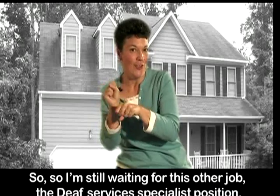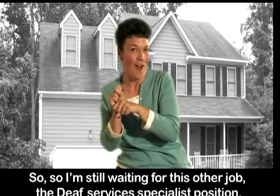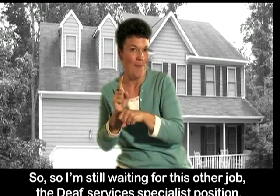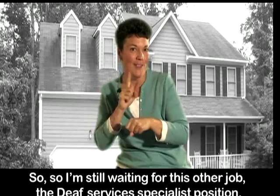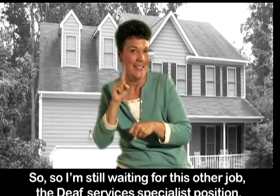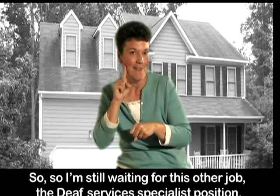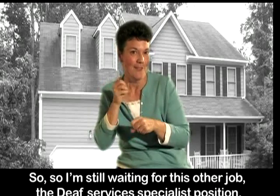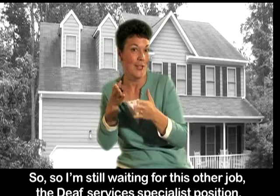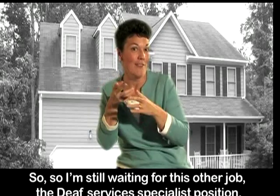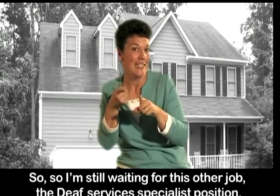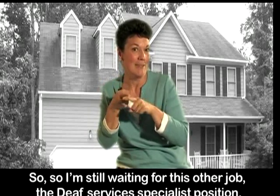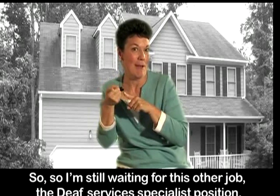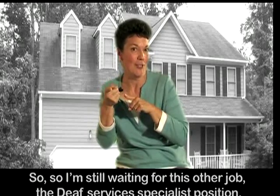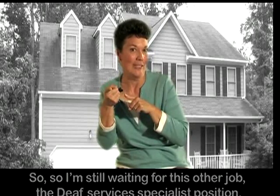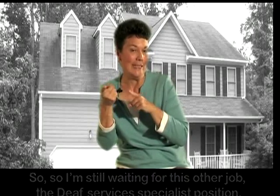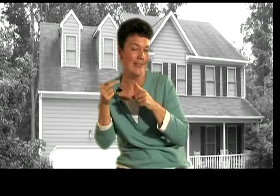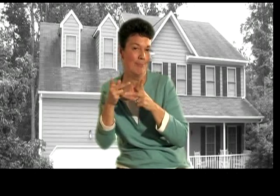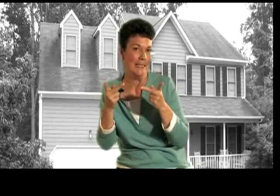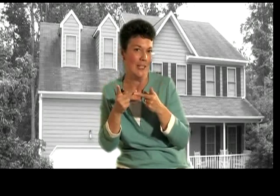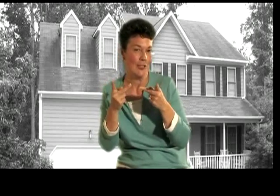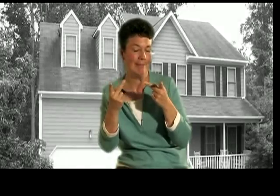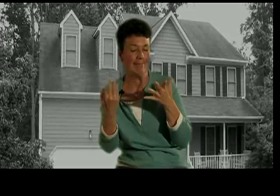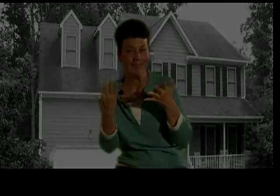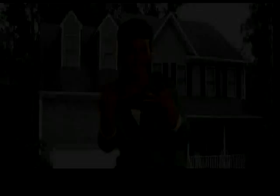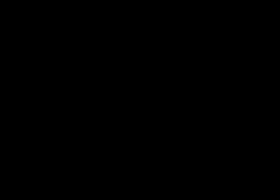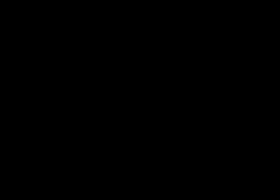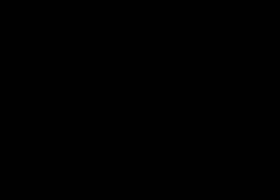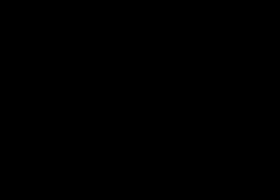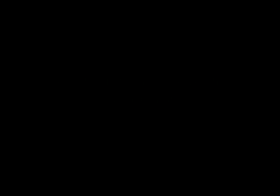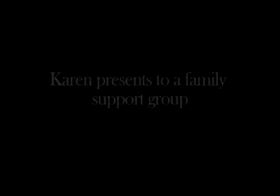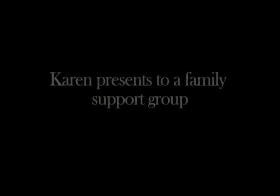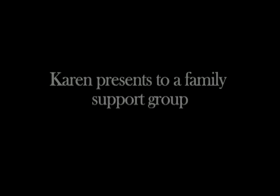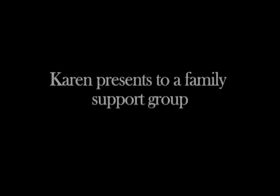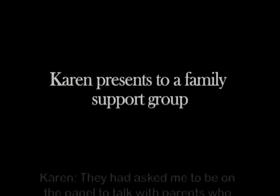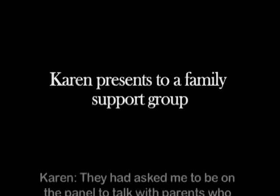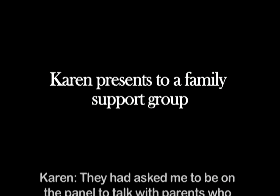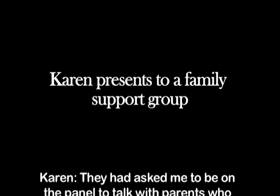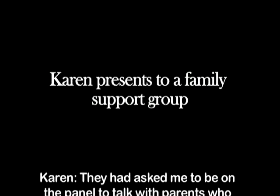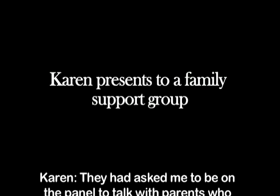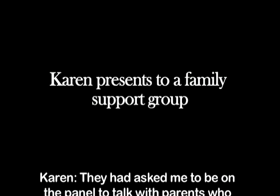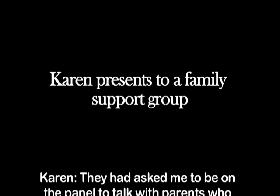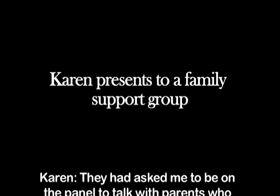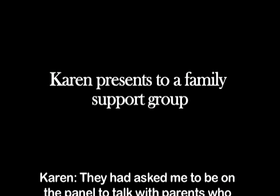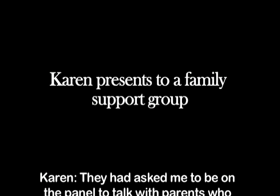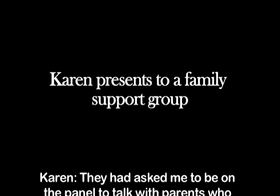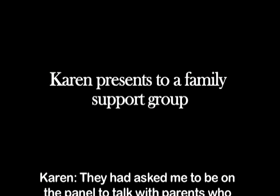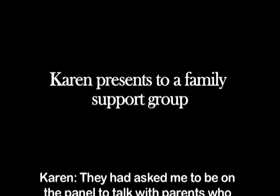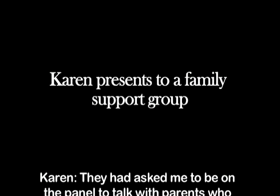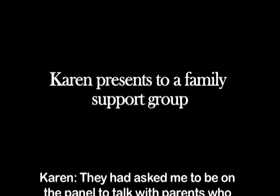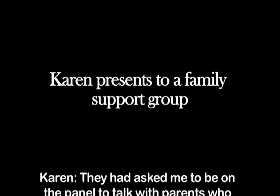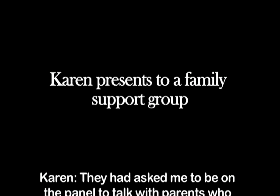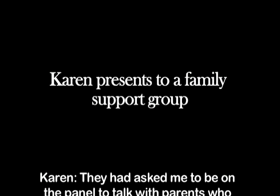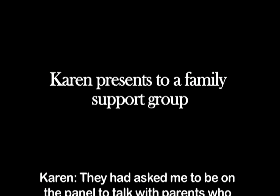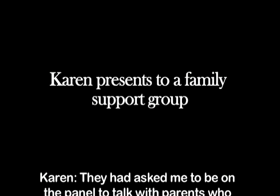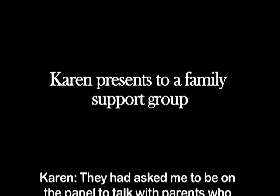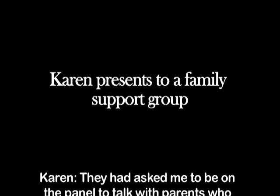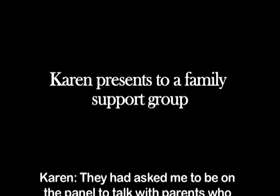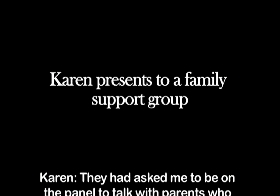job, the deaf services specialist position. They had asked me to be on the panel to talk with